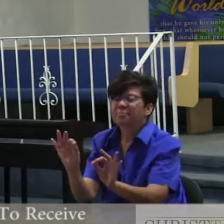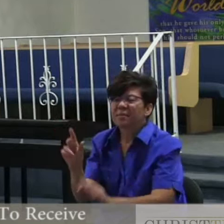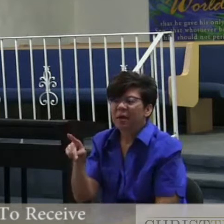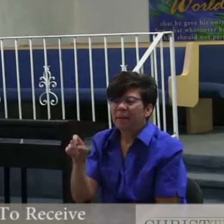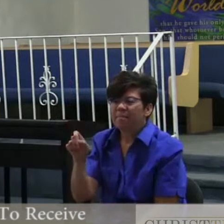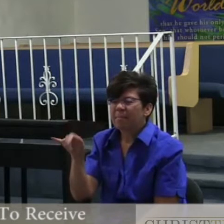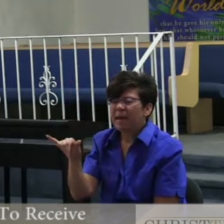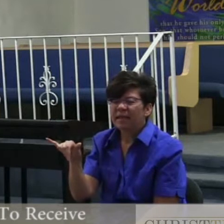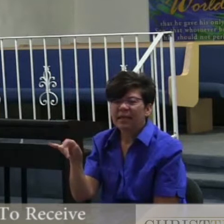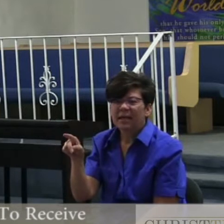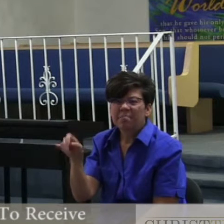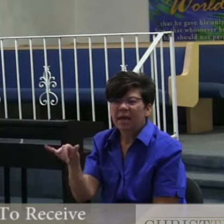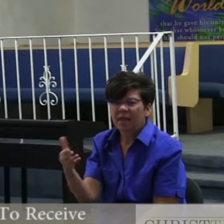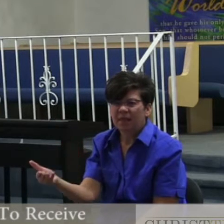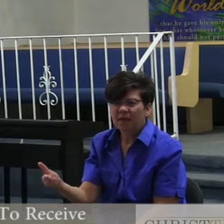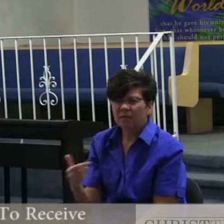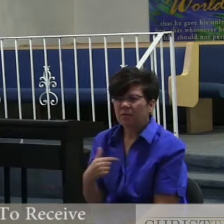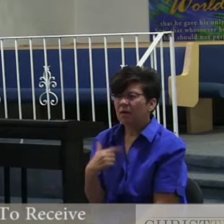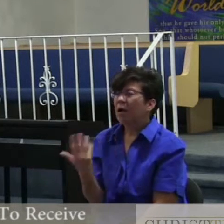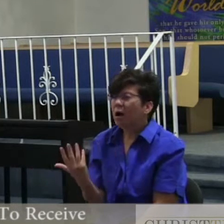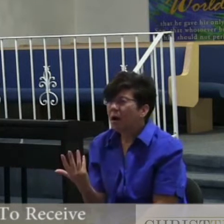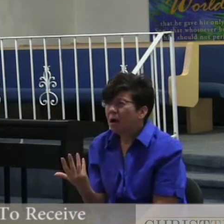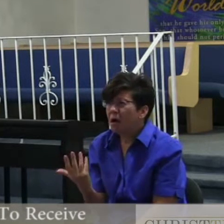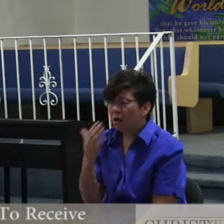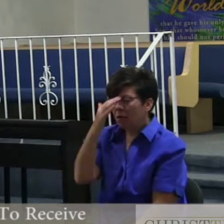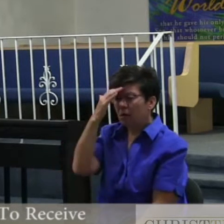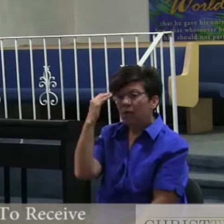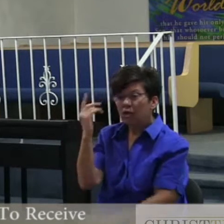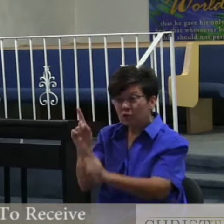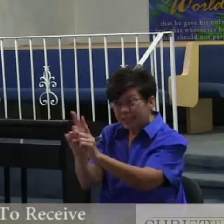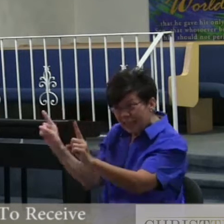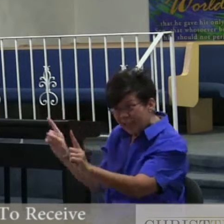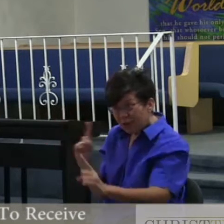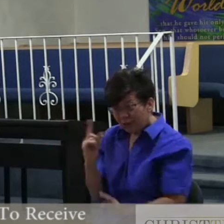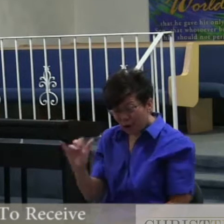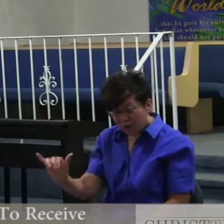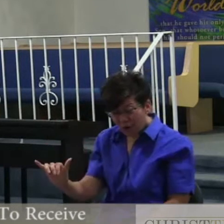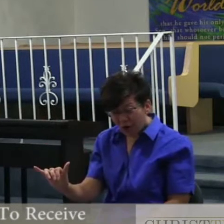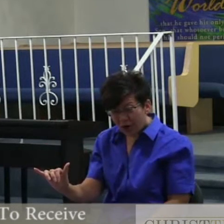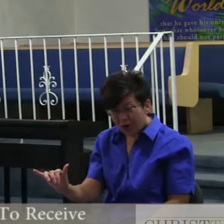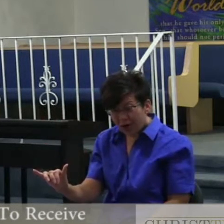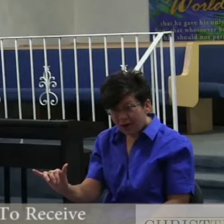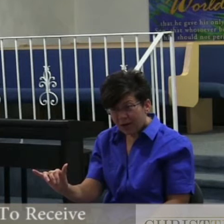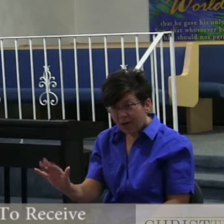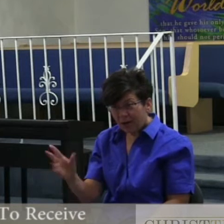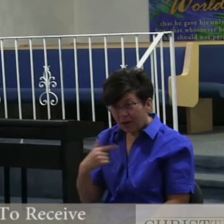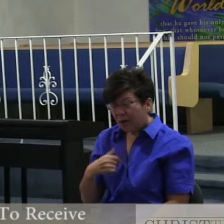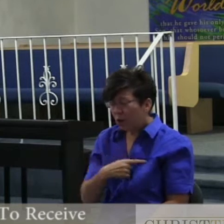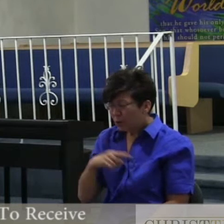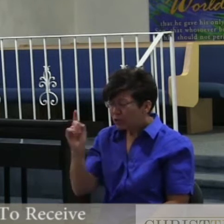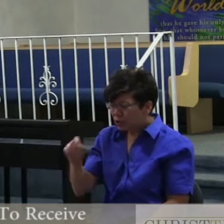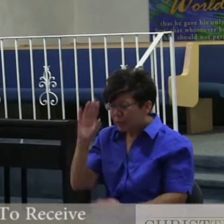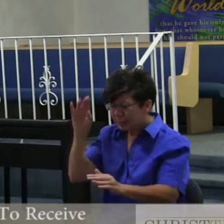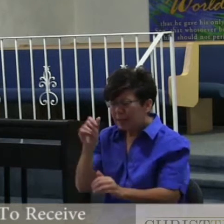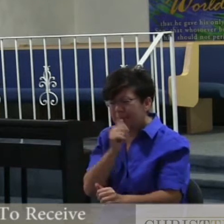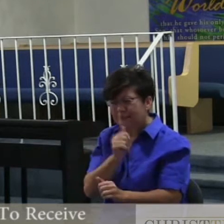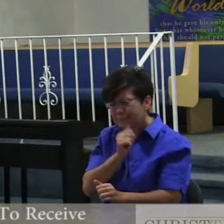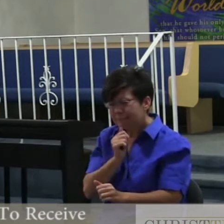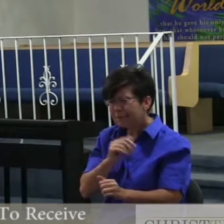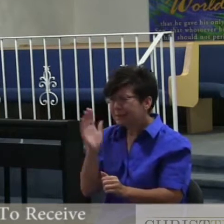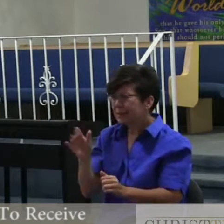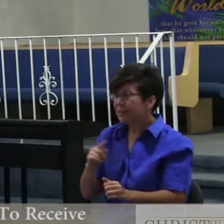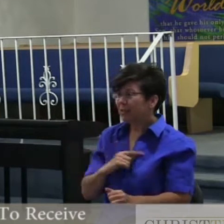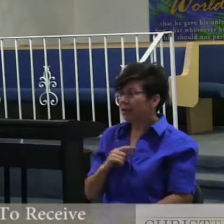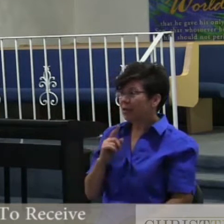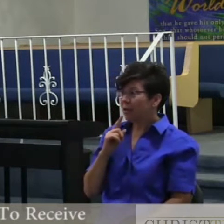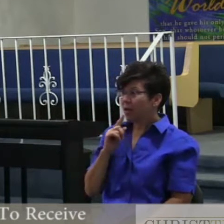To walk with God, to go somewhere forever, we're going to have tests and trials. But you know what? The